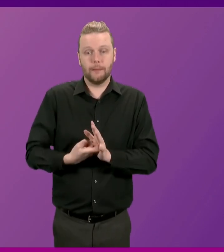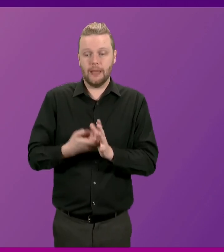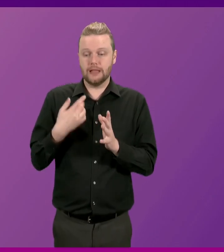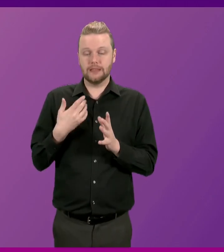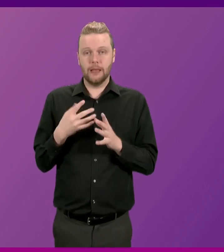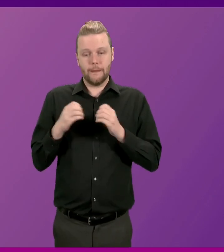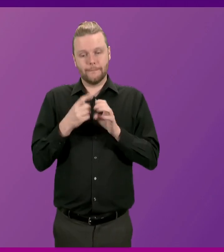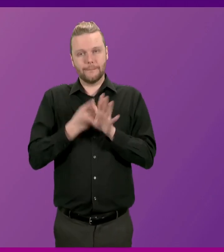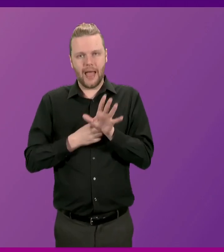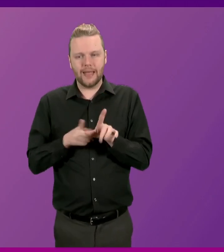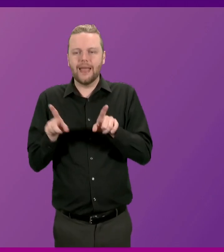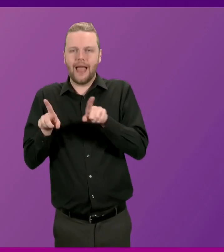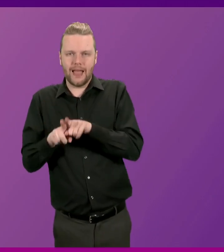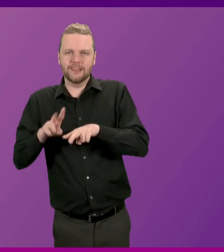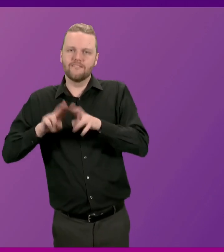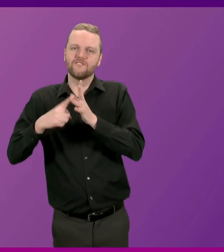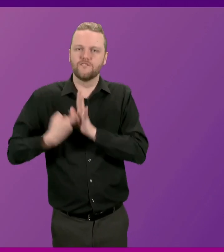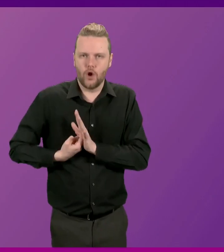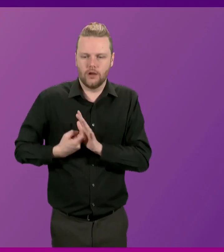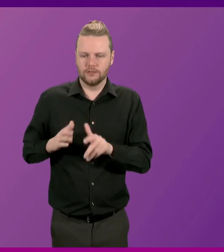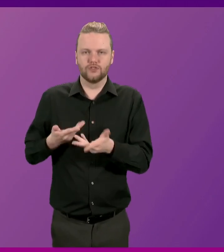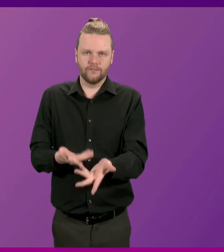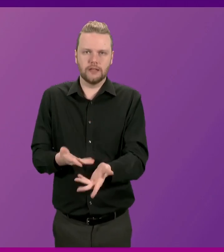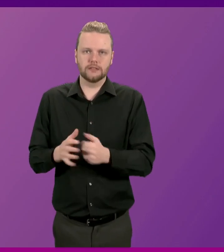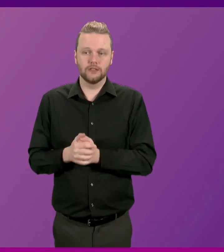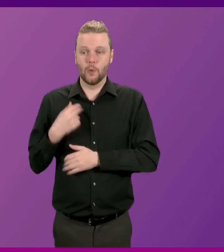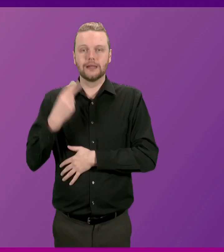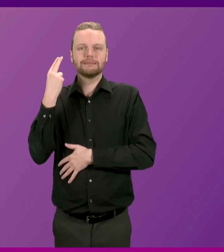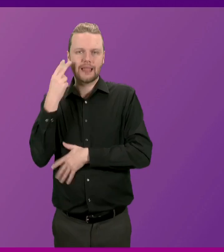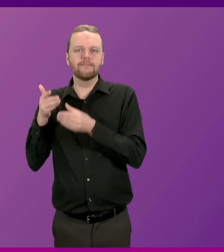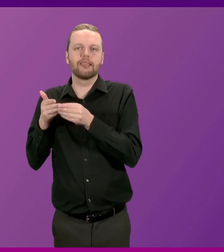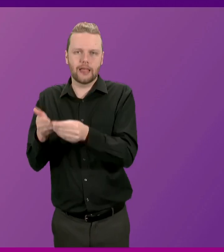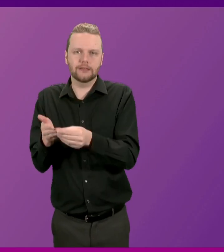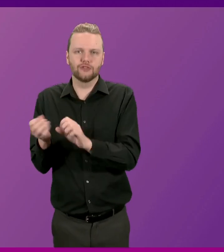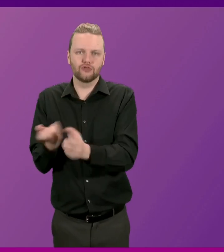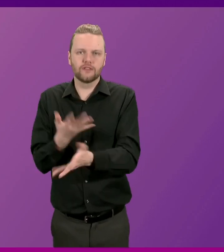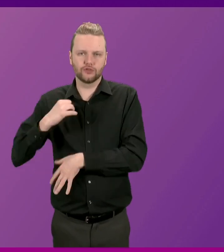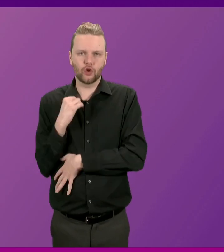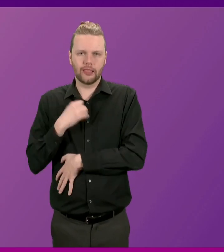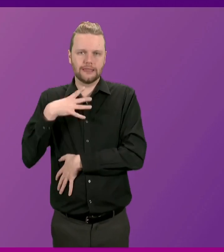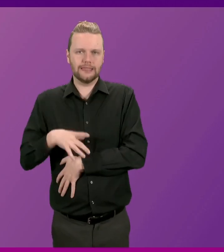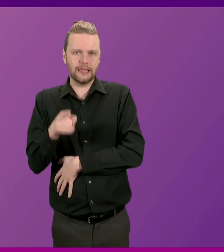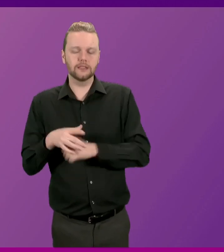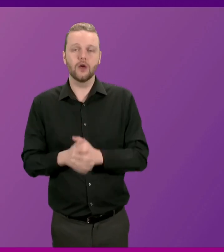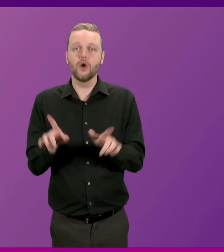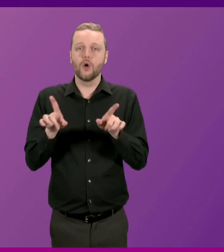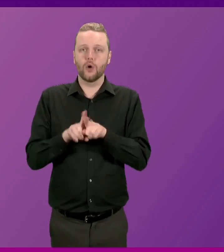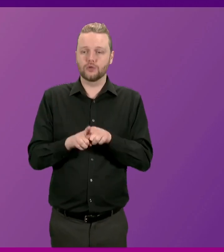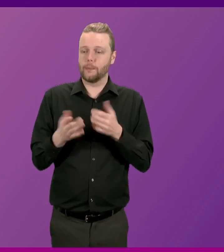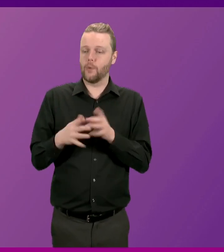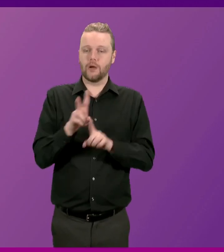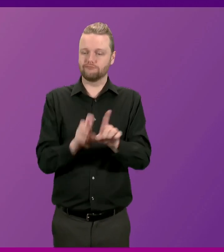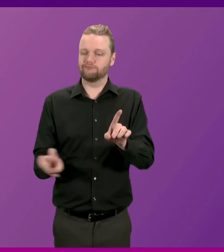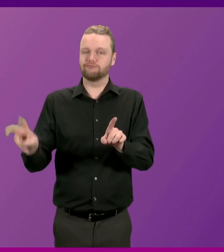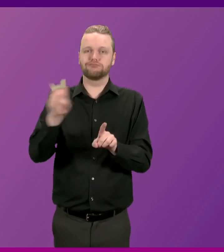And we need to, yes, establish what that means, this deaf-led service in Scotland, as well as the more peripatetic